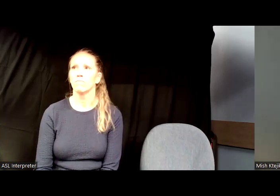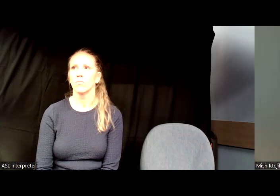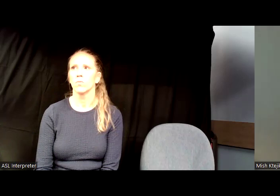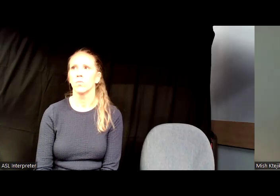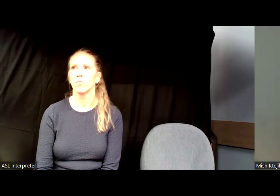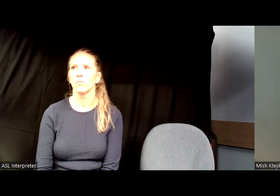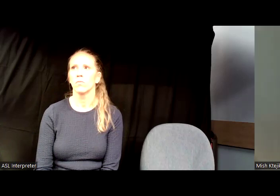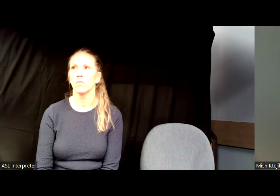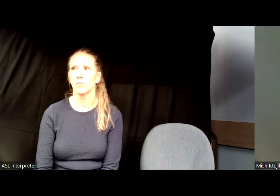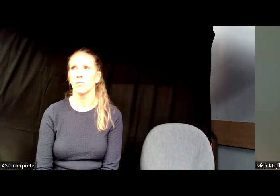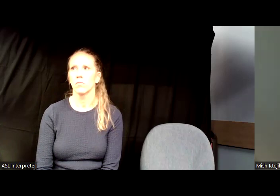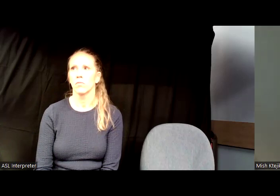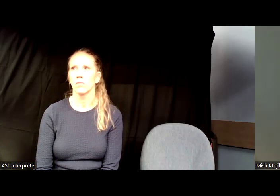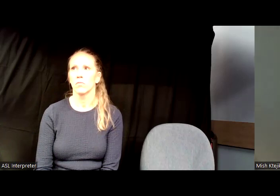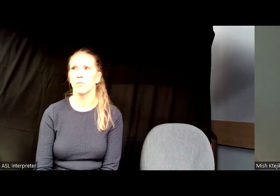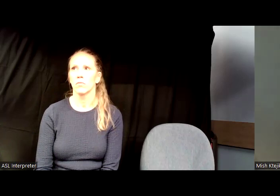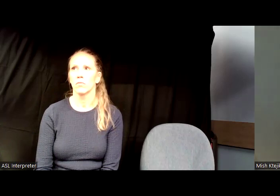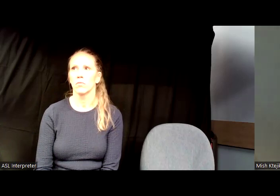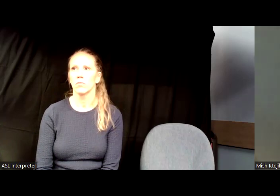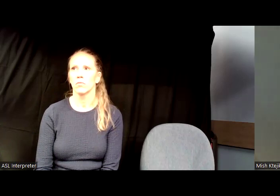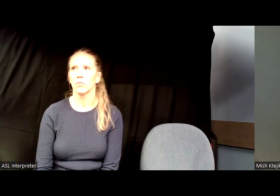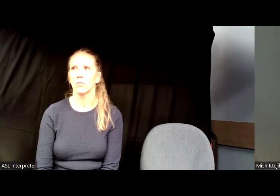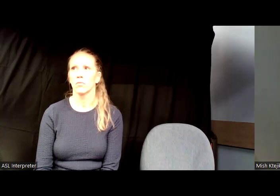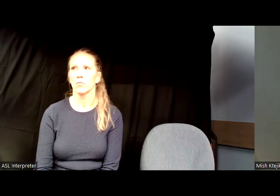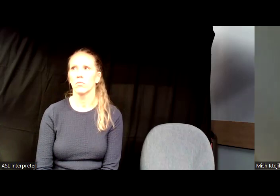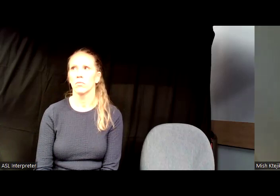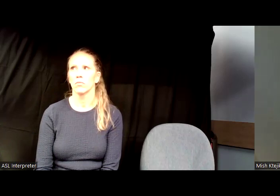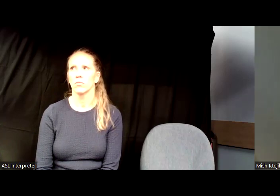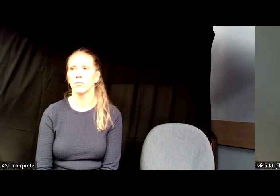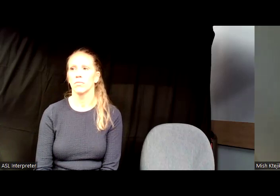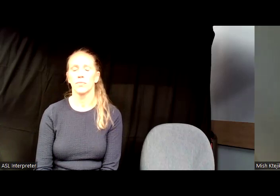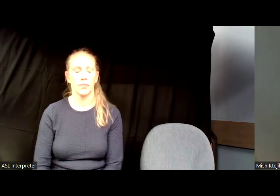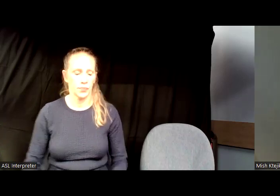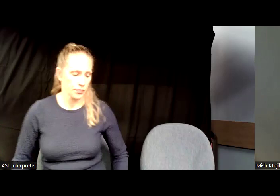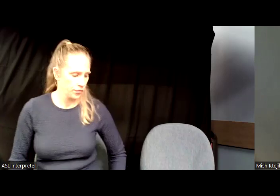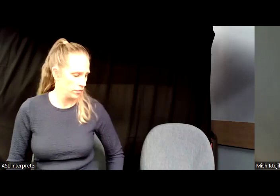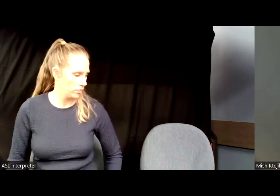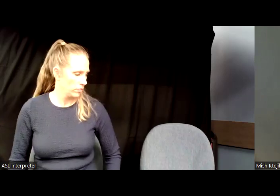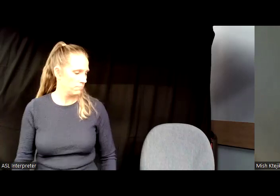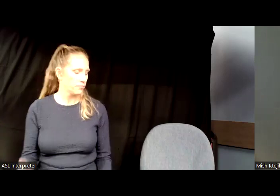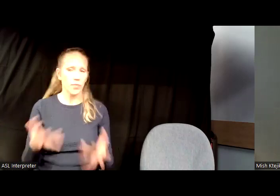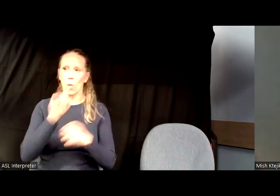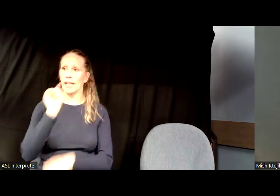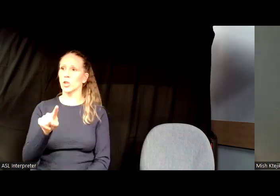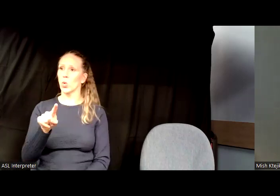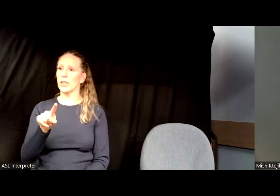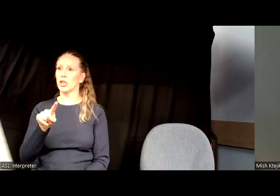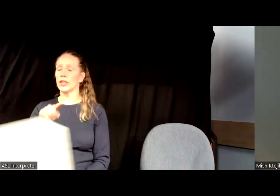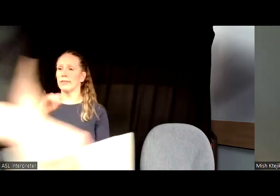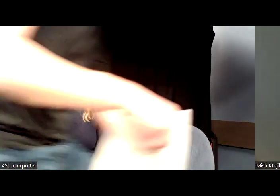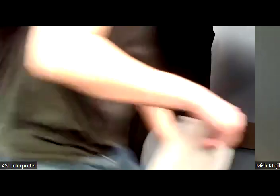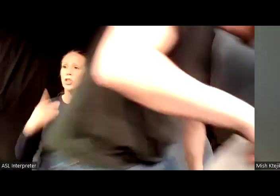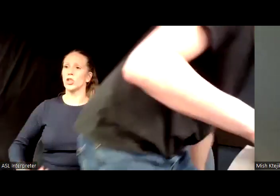Okay, now here we are. This is Jack speaking again. I want to ask something. I will come on